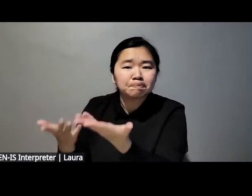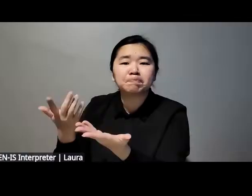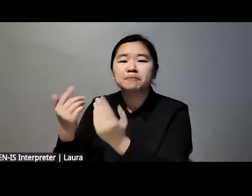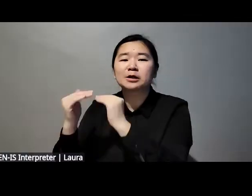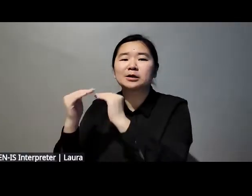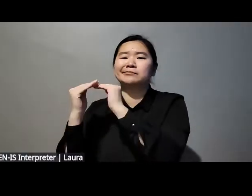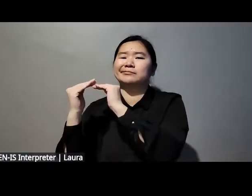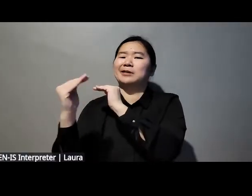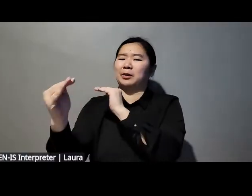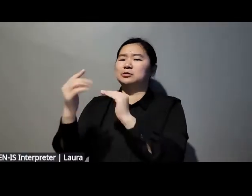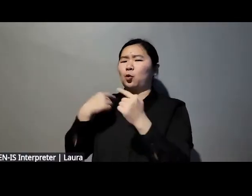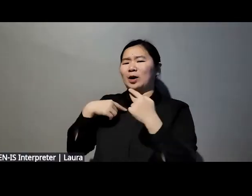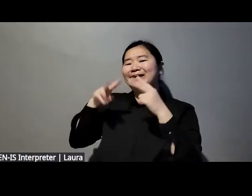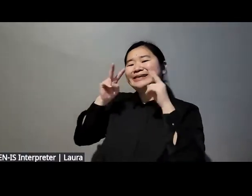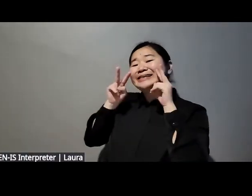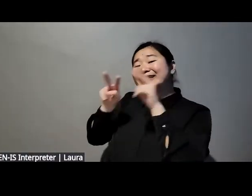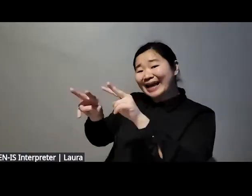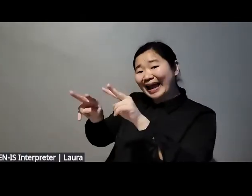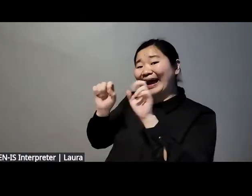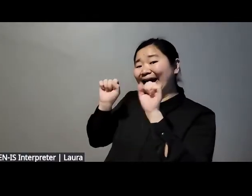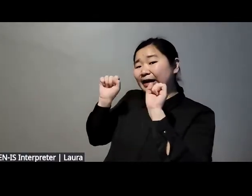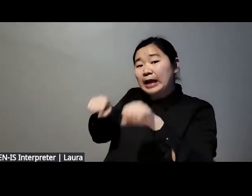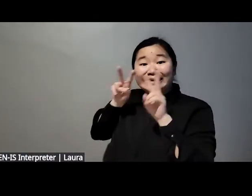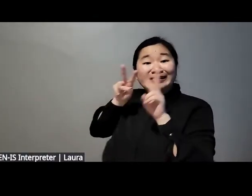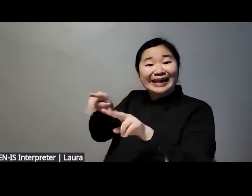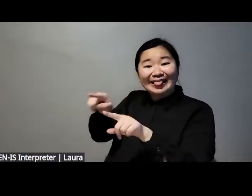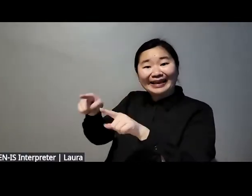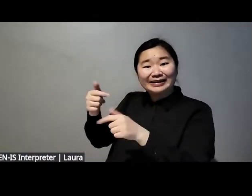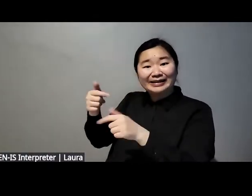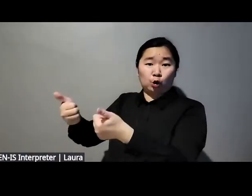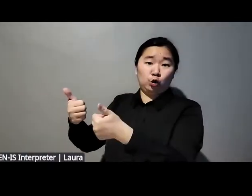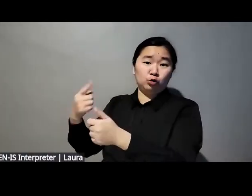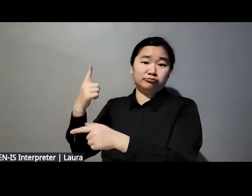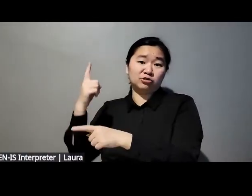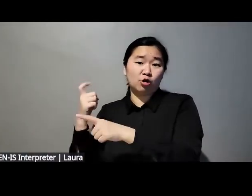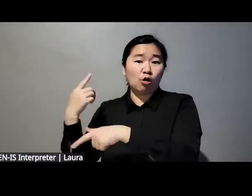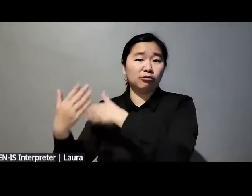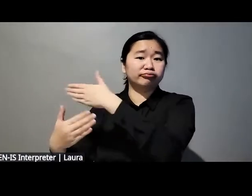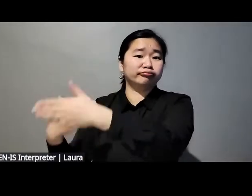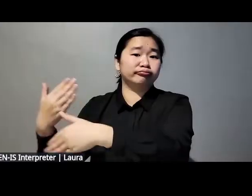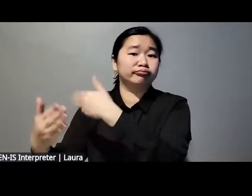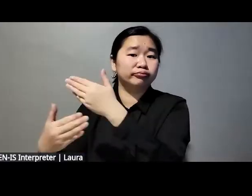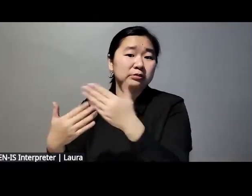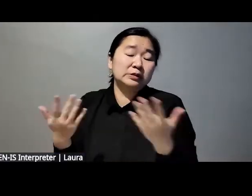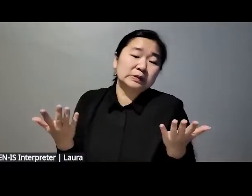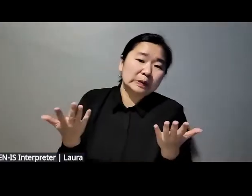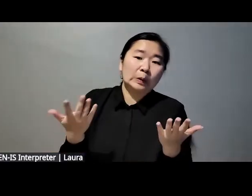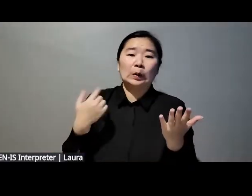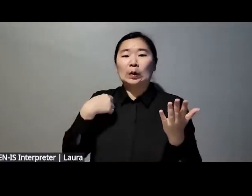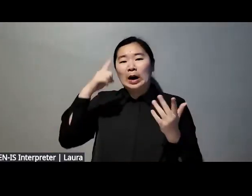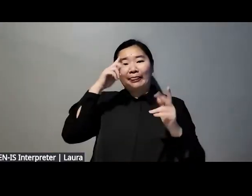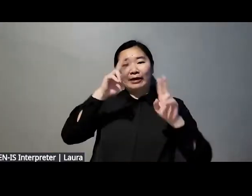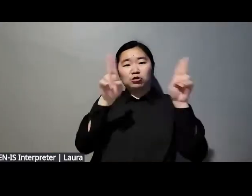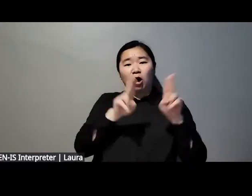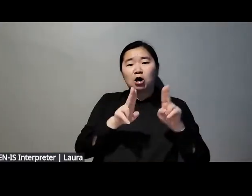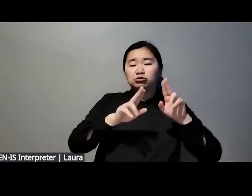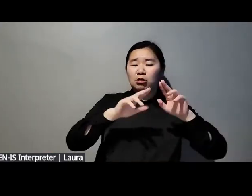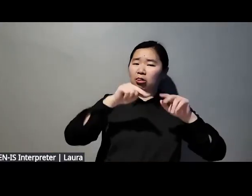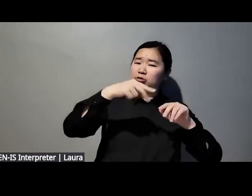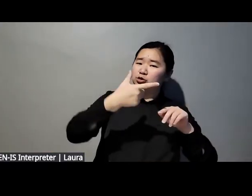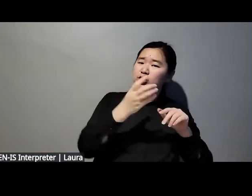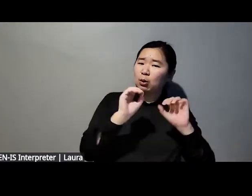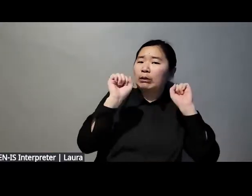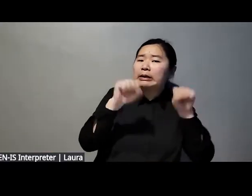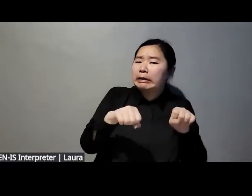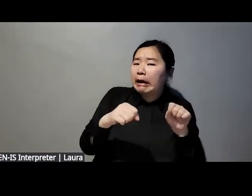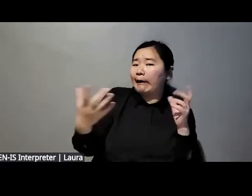comment on the relationship between government bodies and OPDs. However, what we can talk about